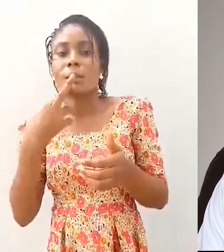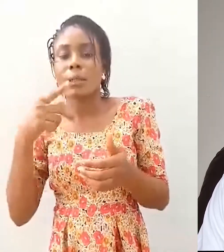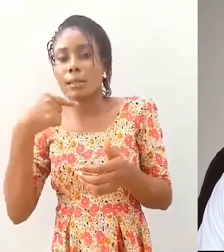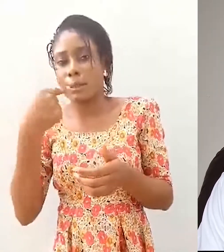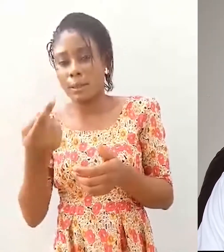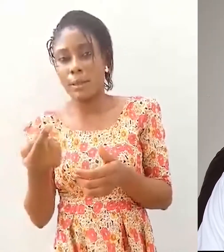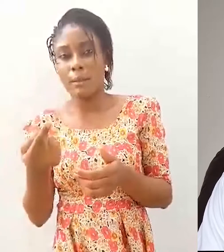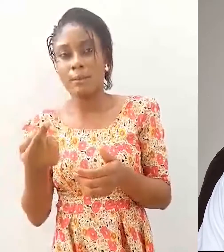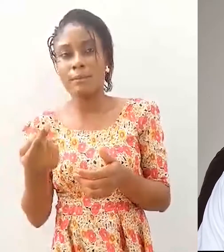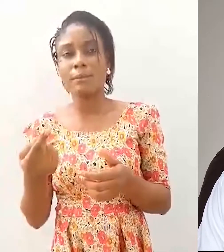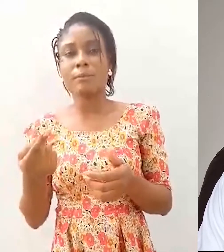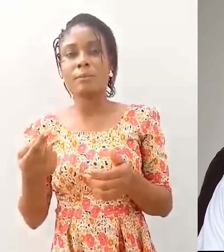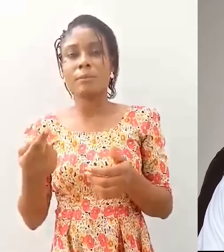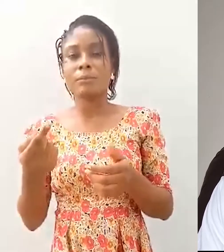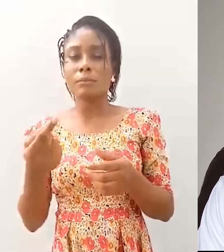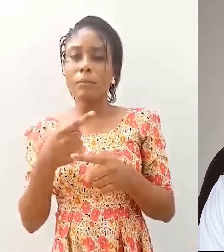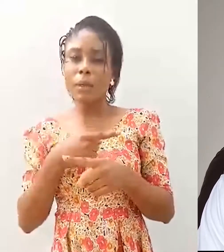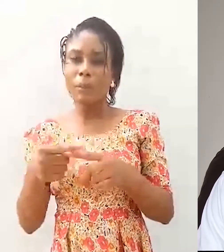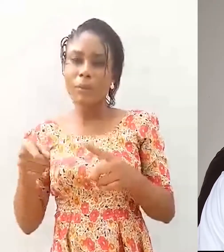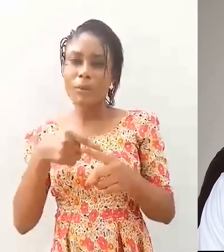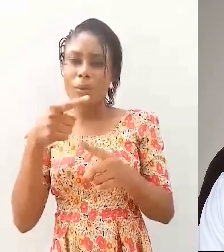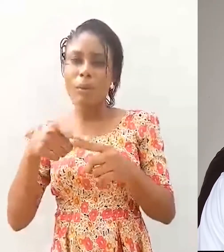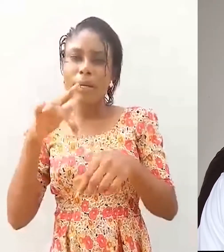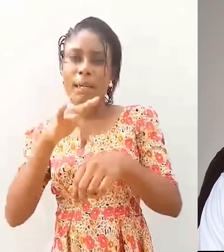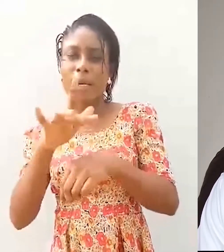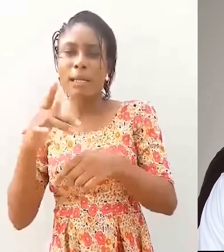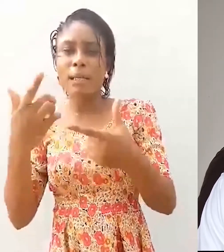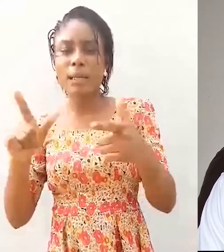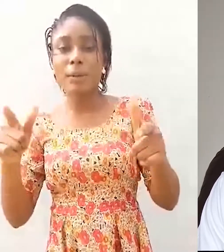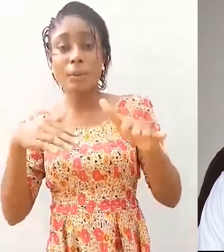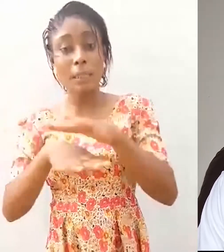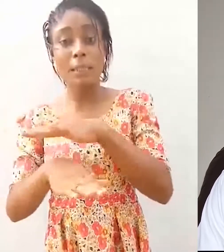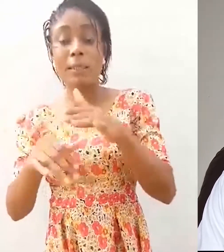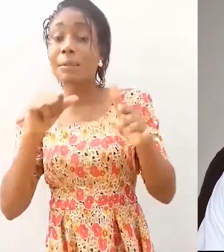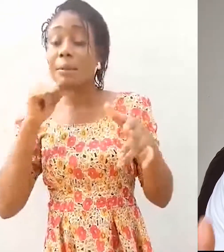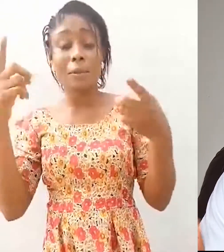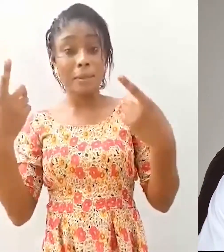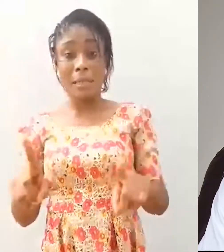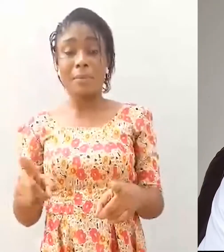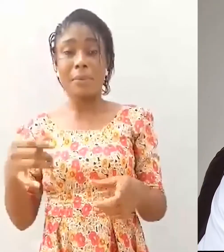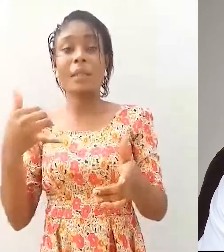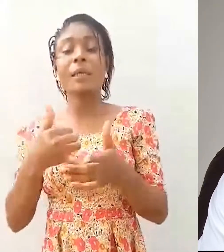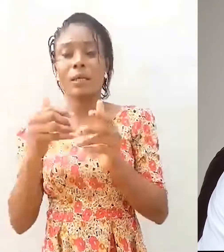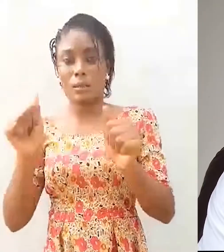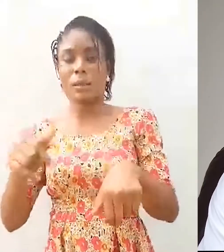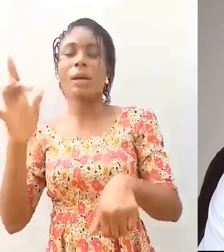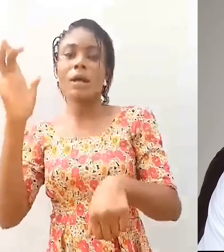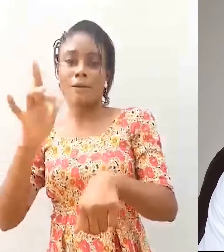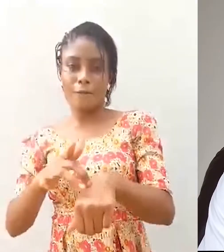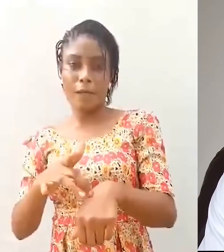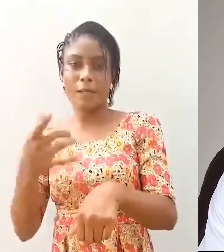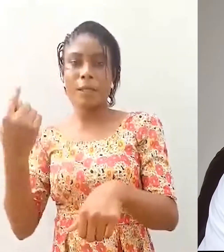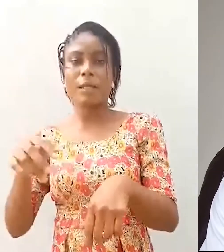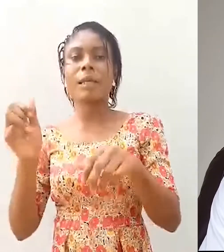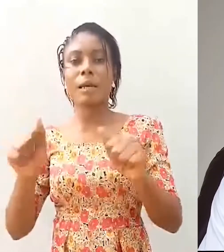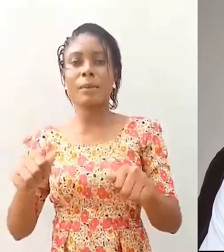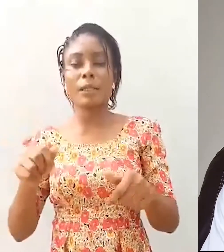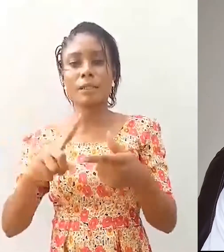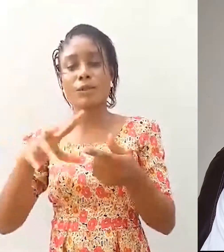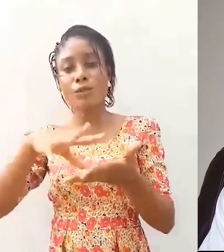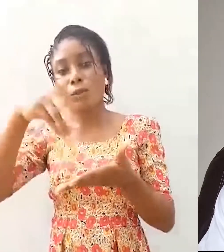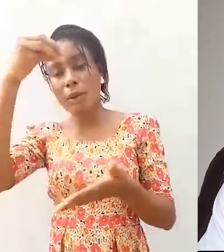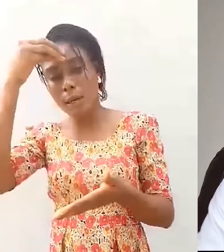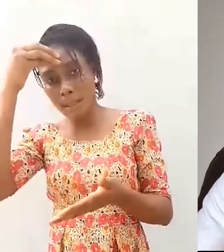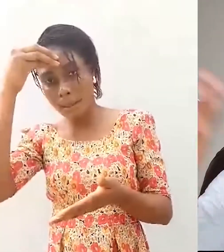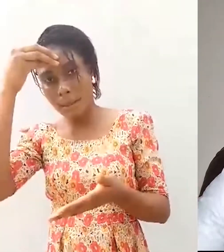himself, and also to comprehend what others are saying. But when early language access does not